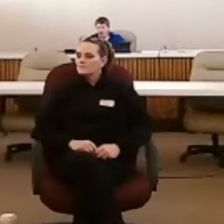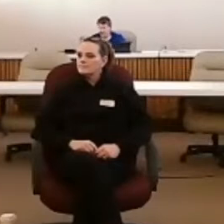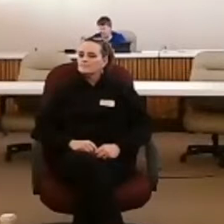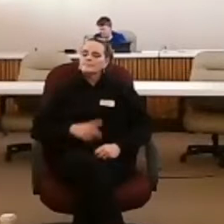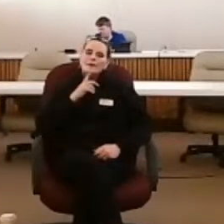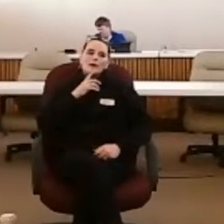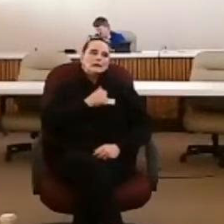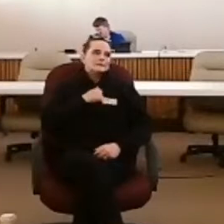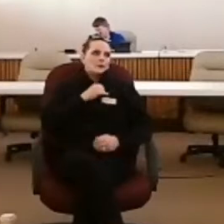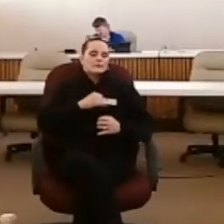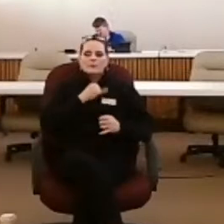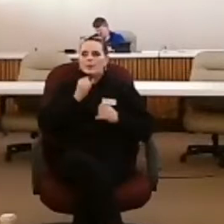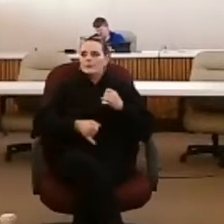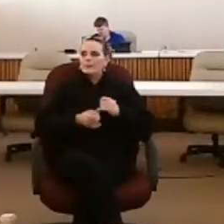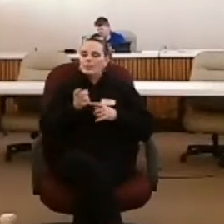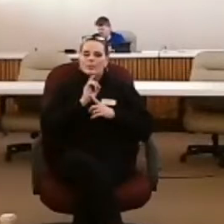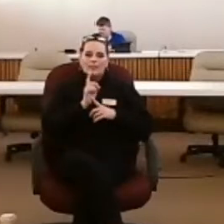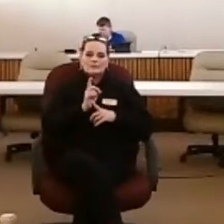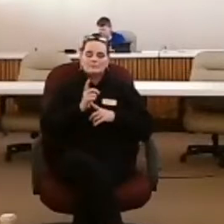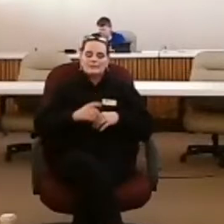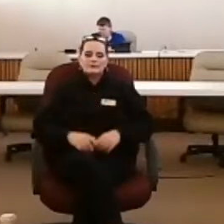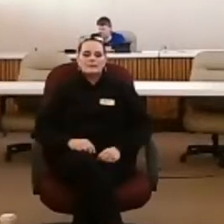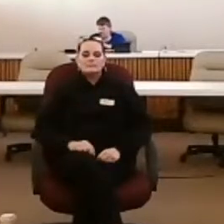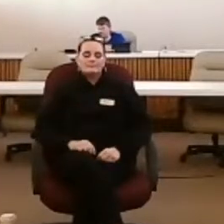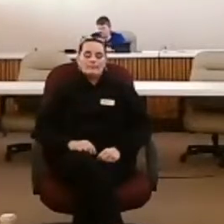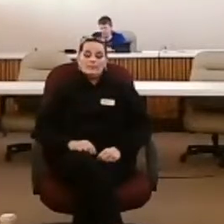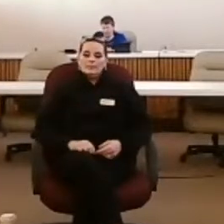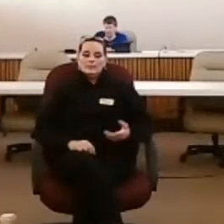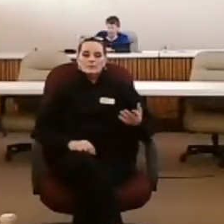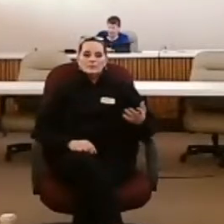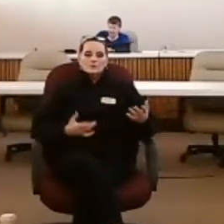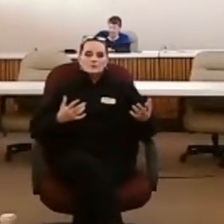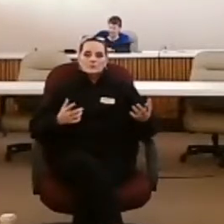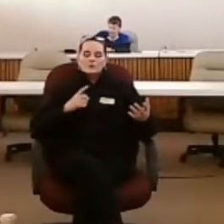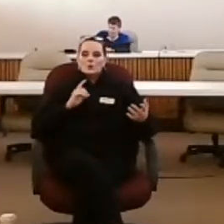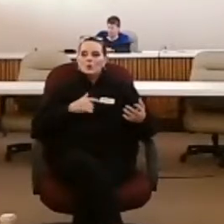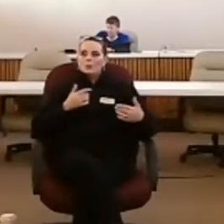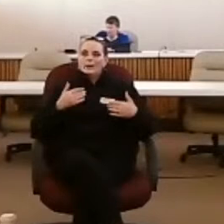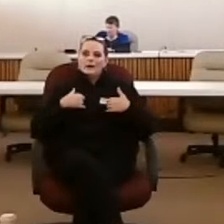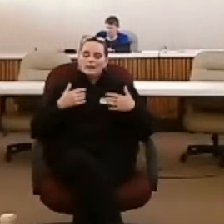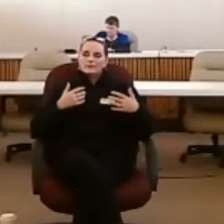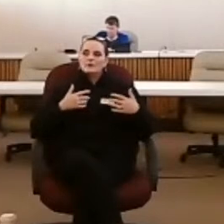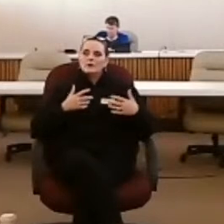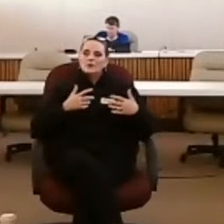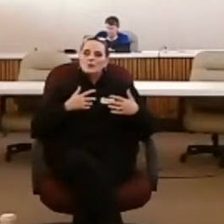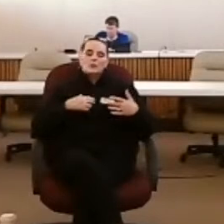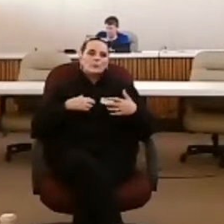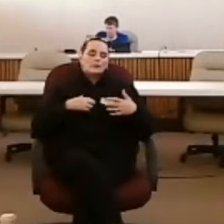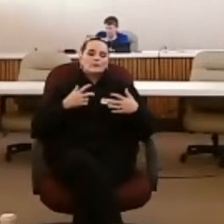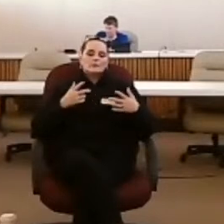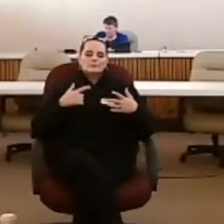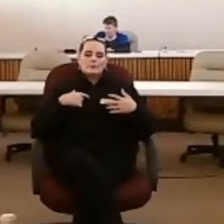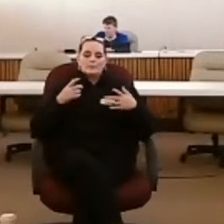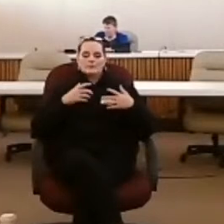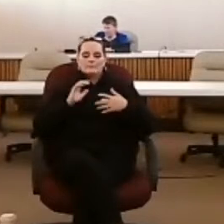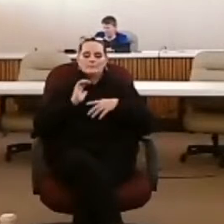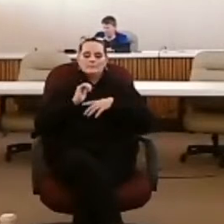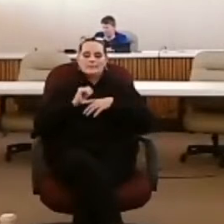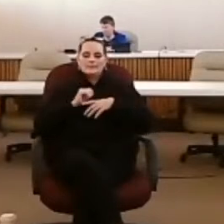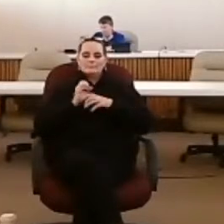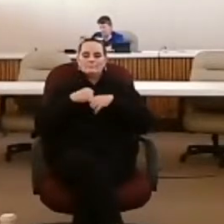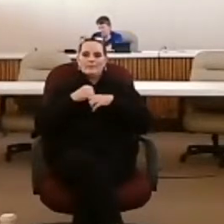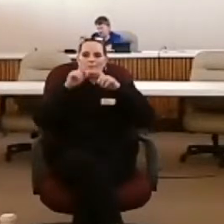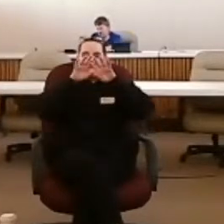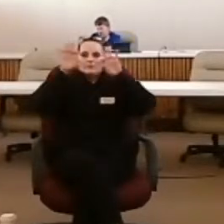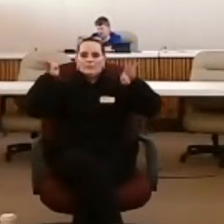Sorry for the last minute. We went and had we were going to put it in a frame, and then my